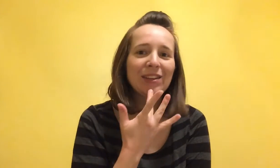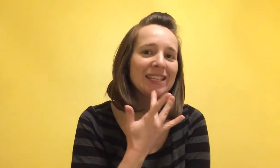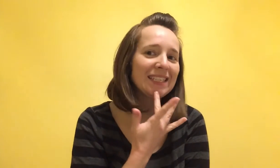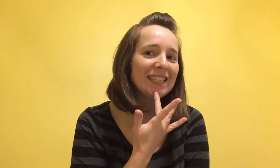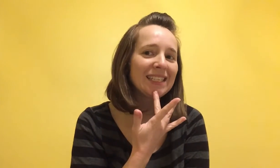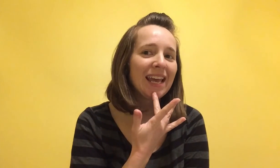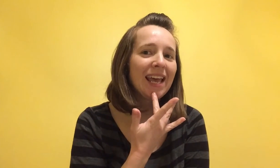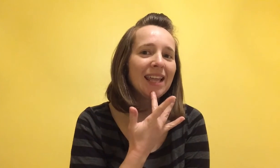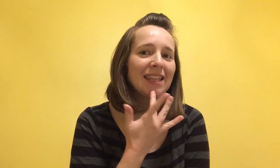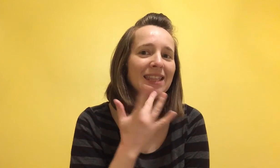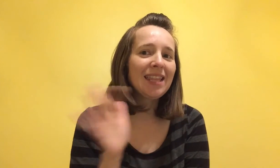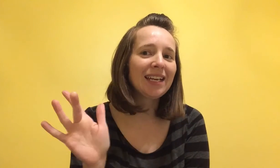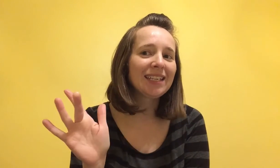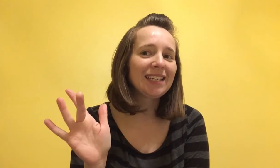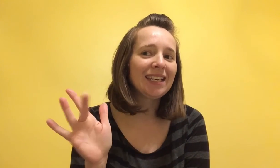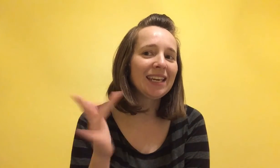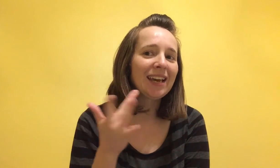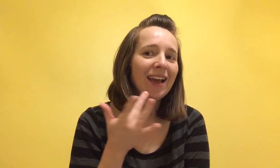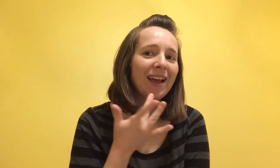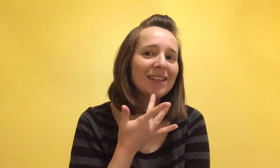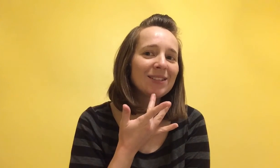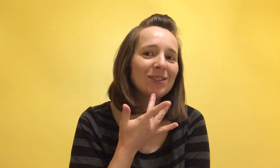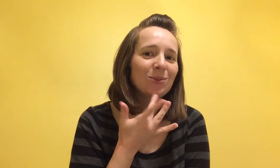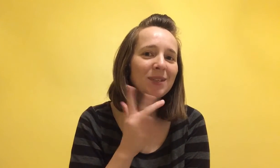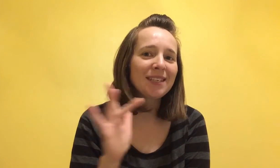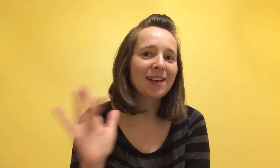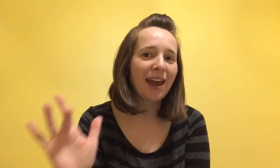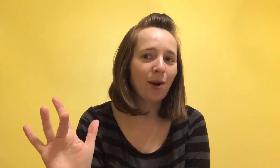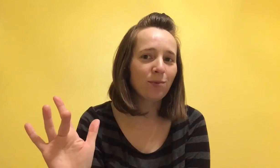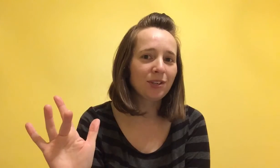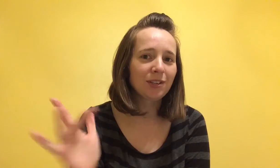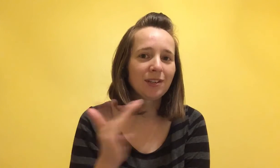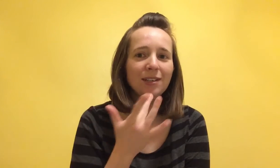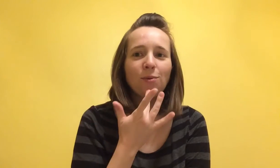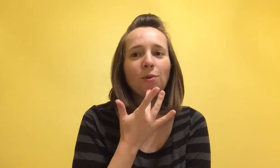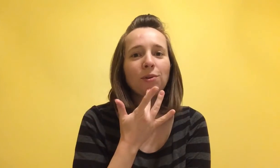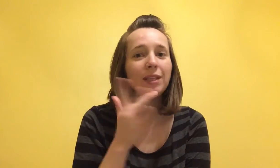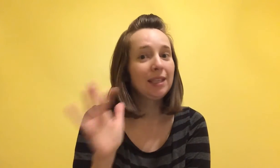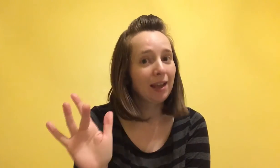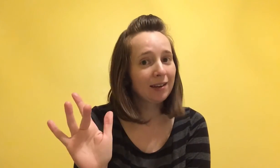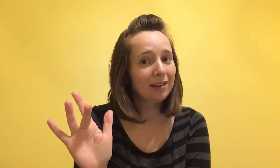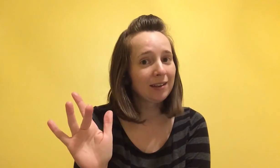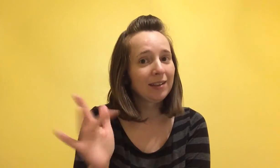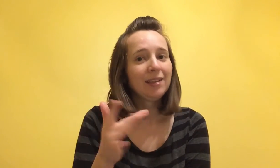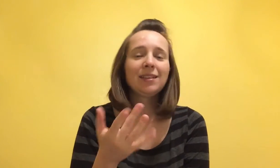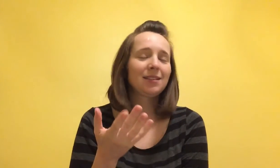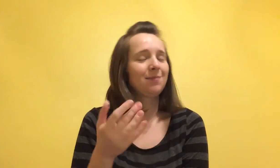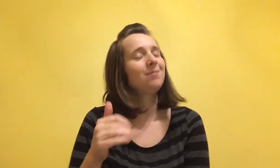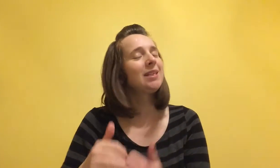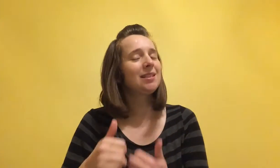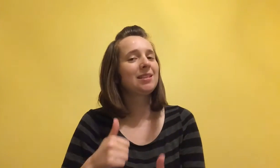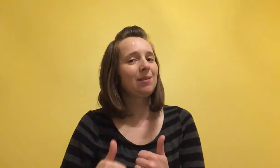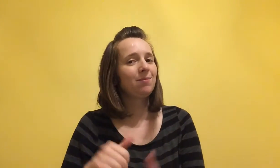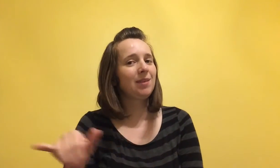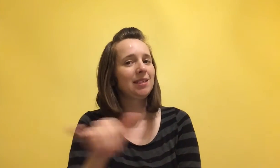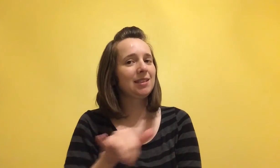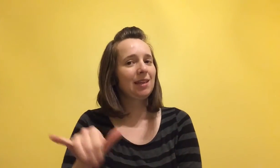this is lucky. So you twist it out, or luck means the same